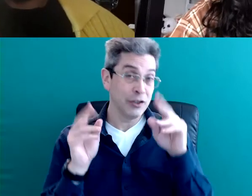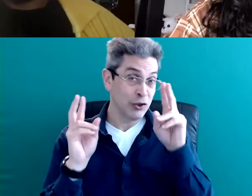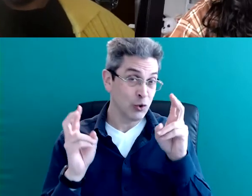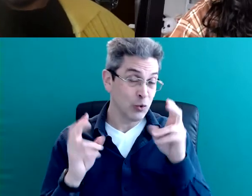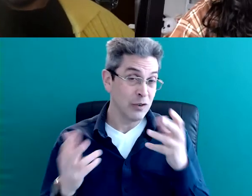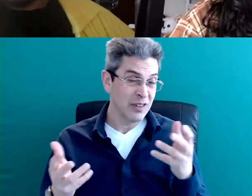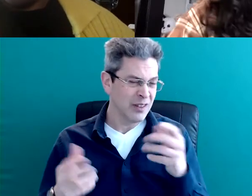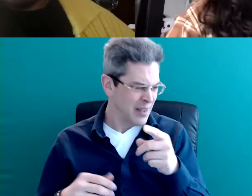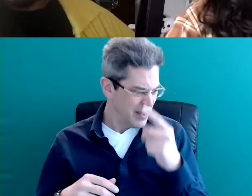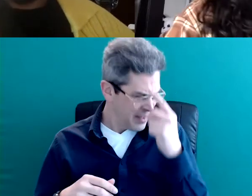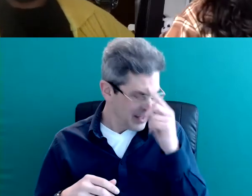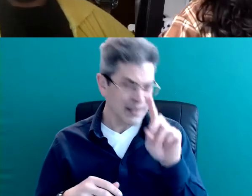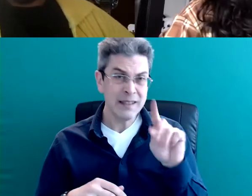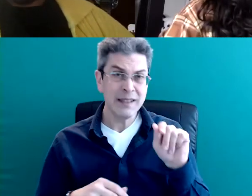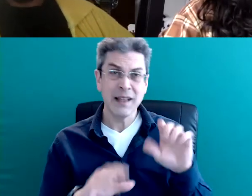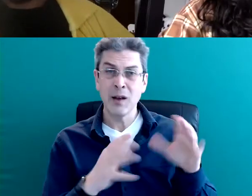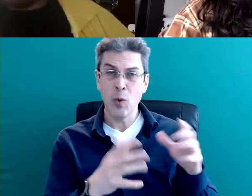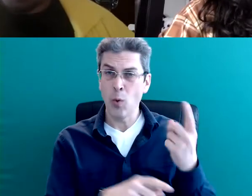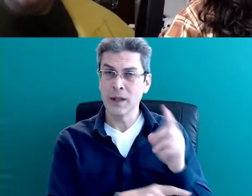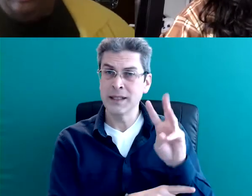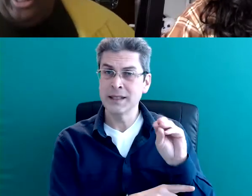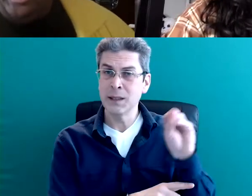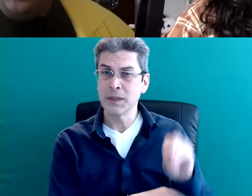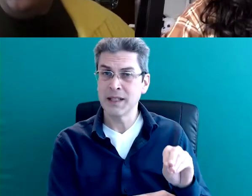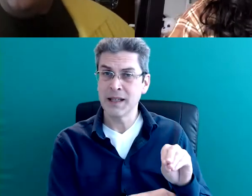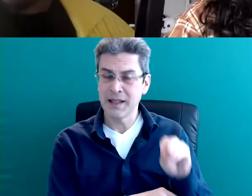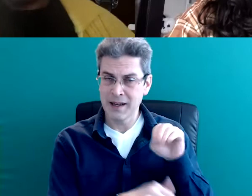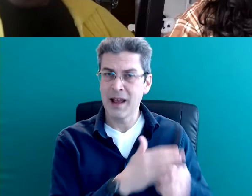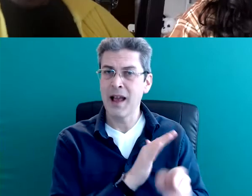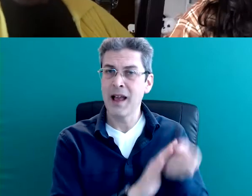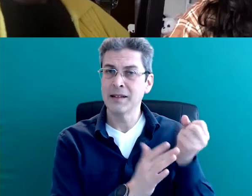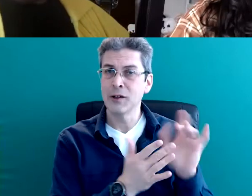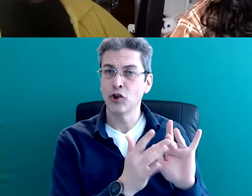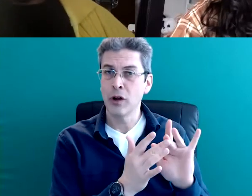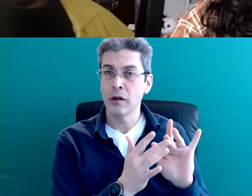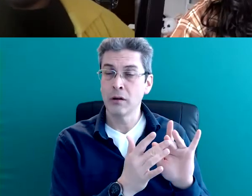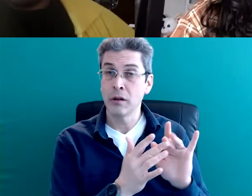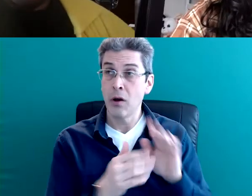like 60% of disabled people have access to the internet, and so when everything's online, is it really accessible?